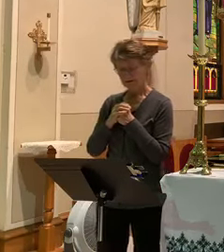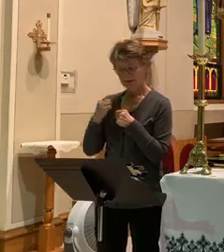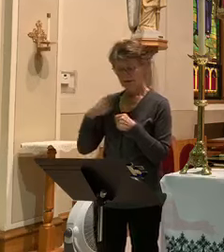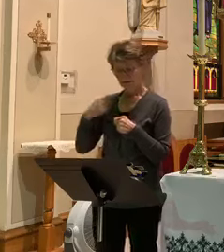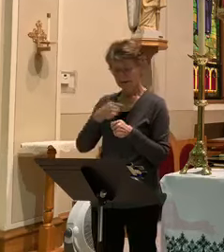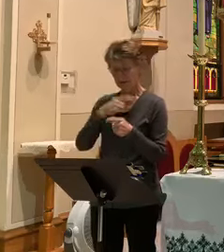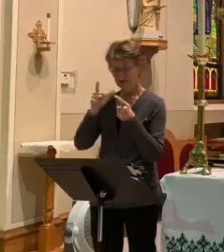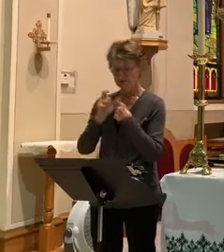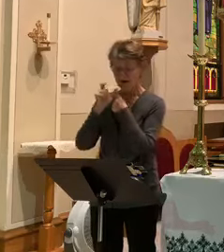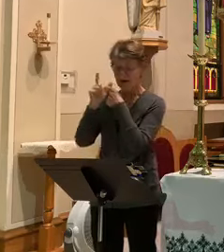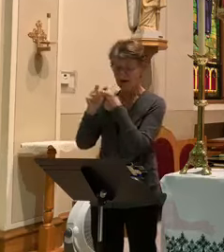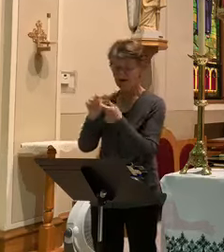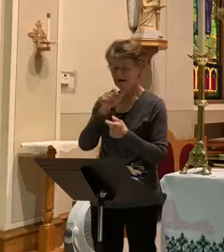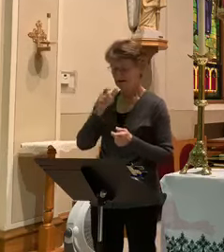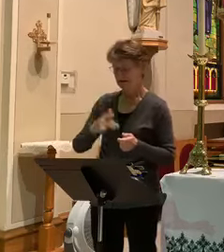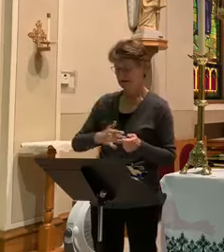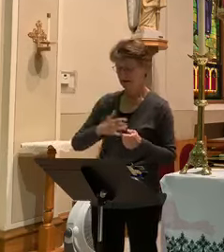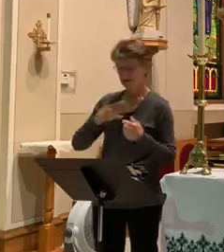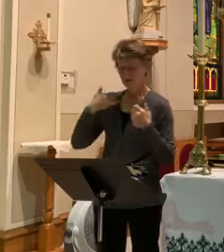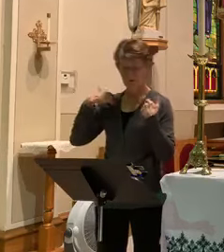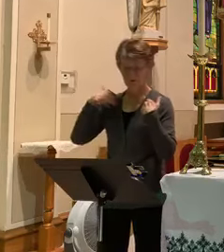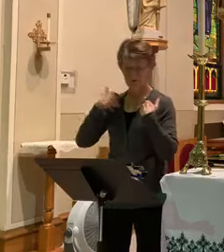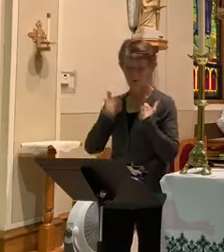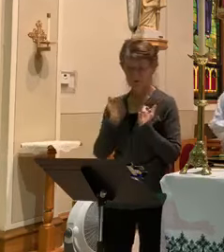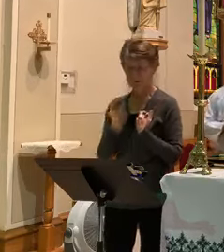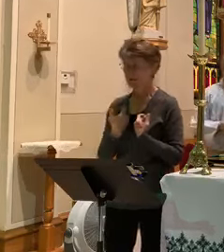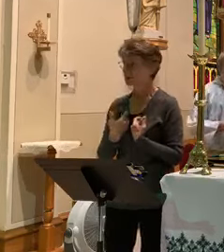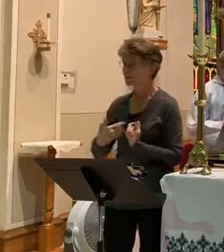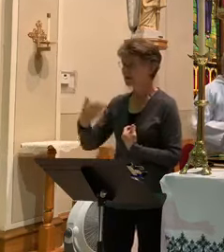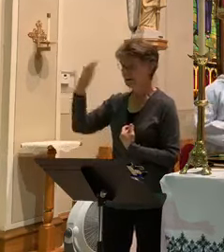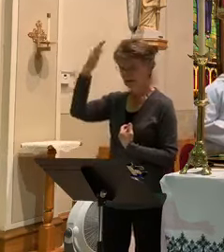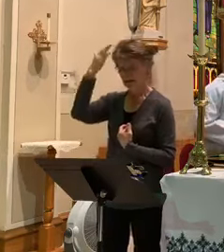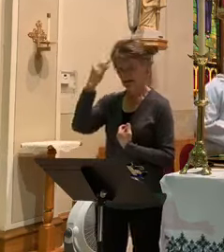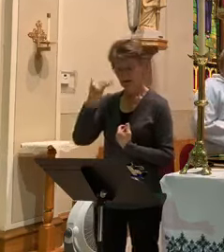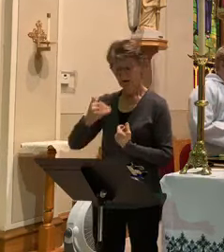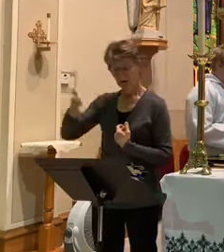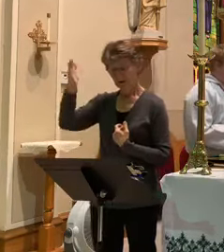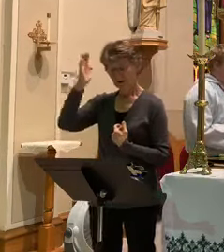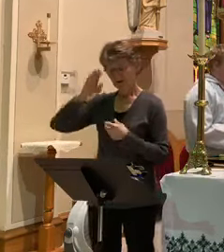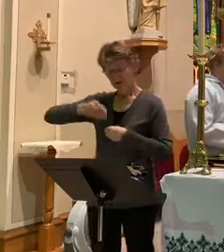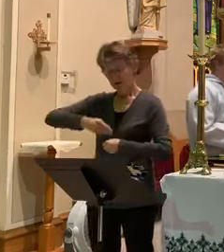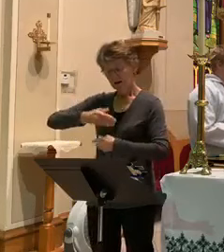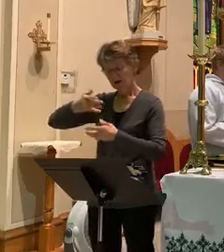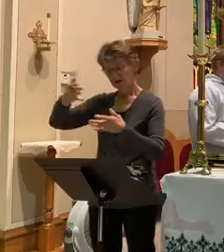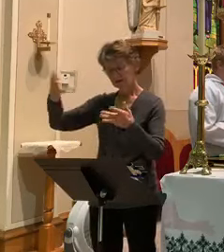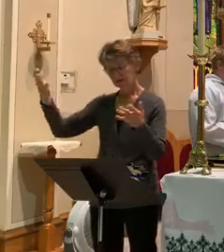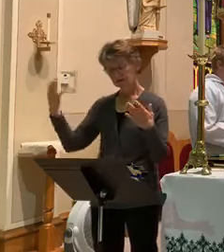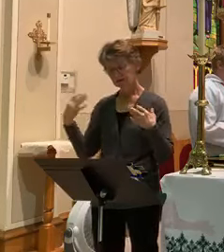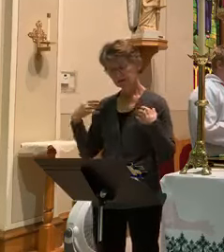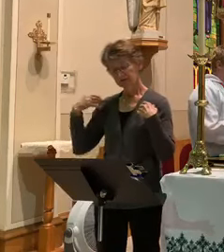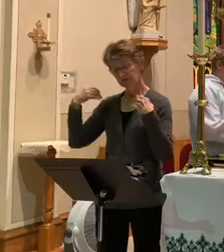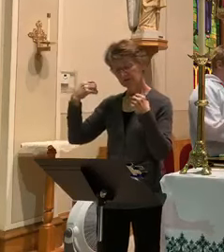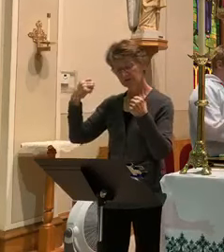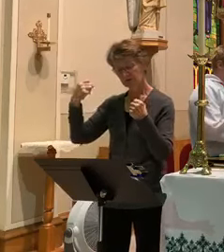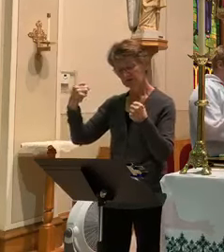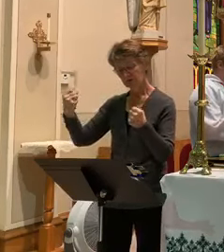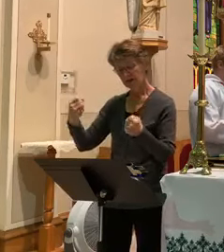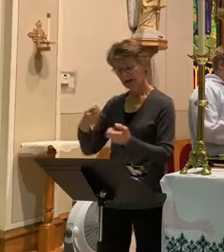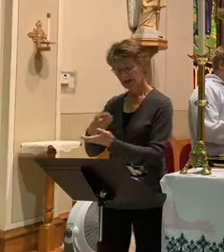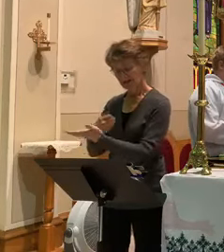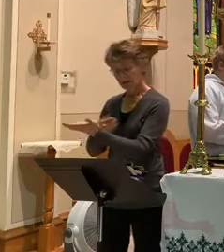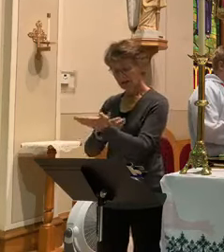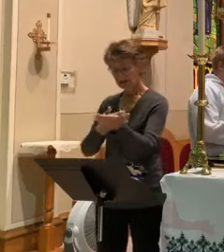We'll run and not grow weary, For our God shall be